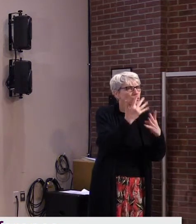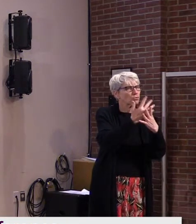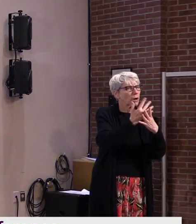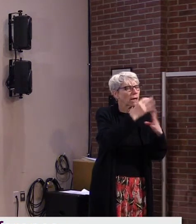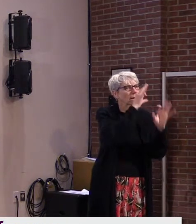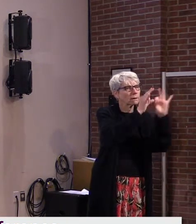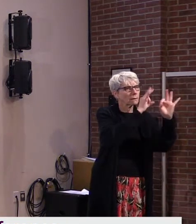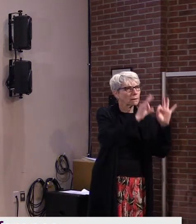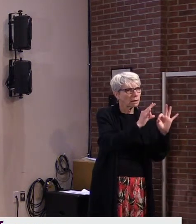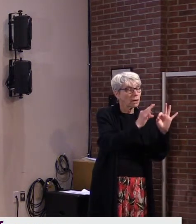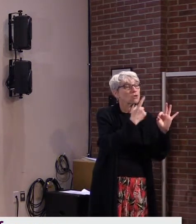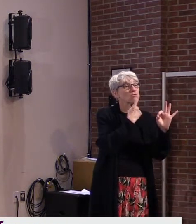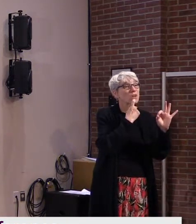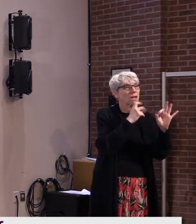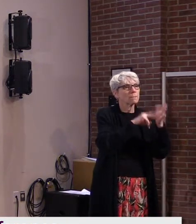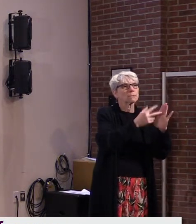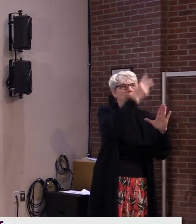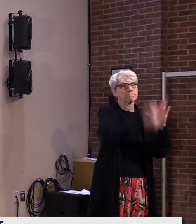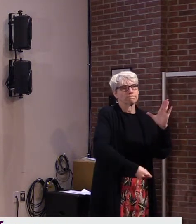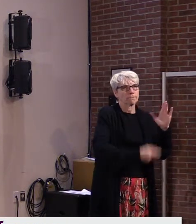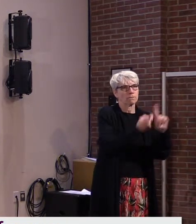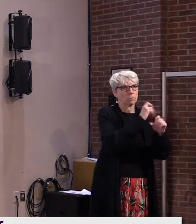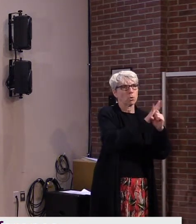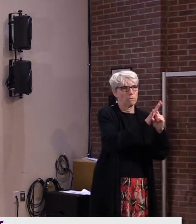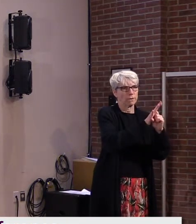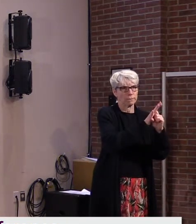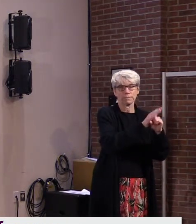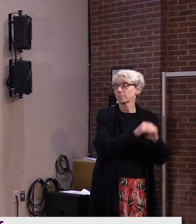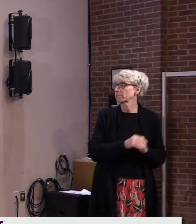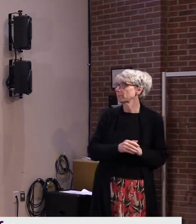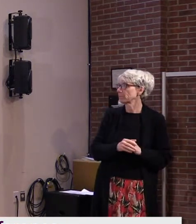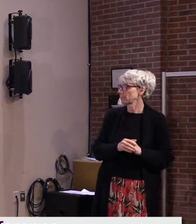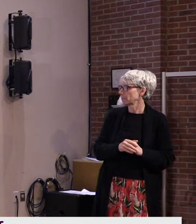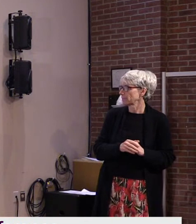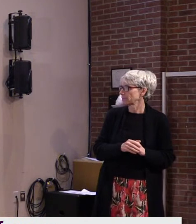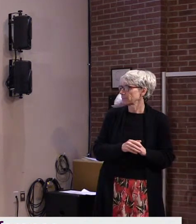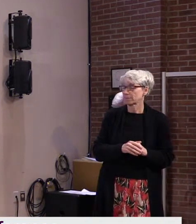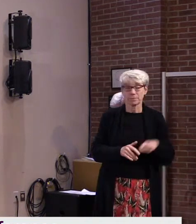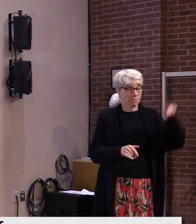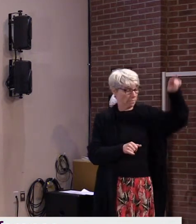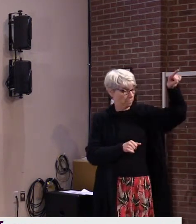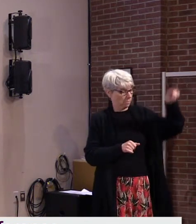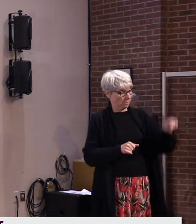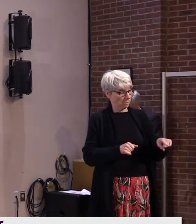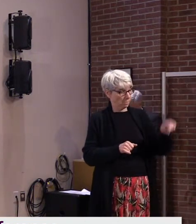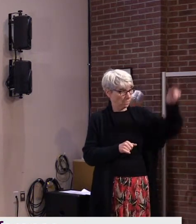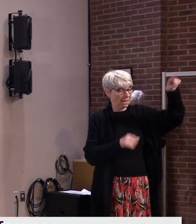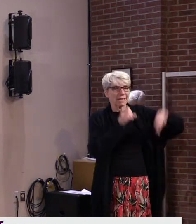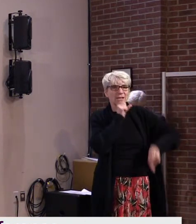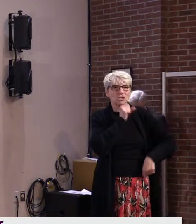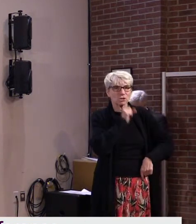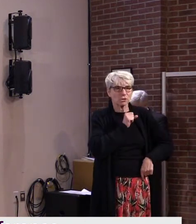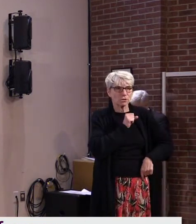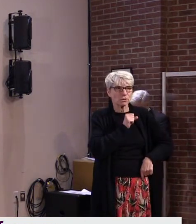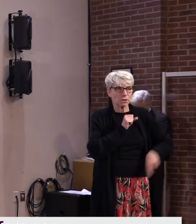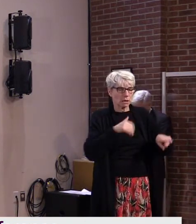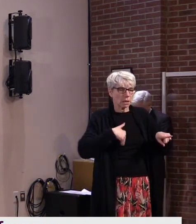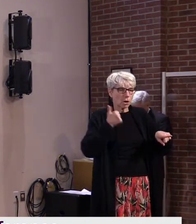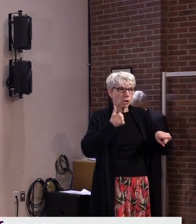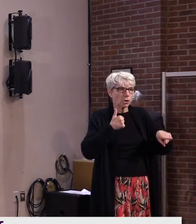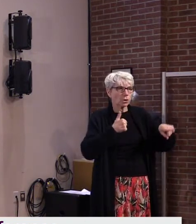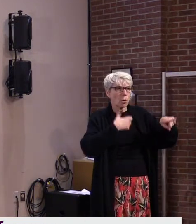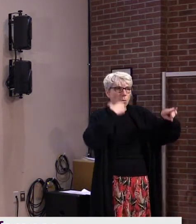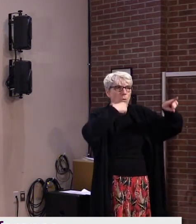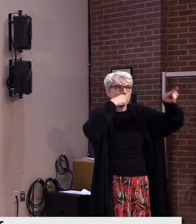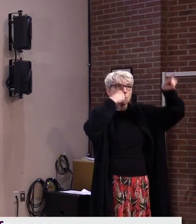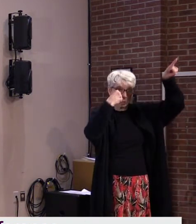red dots representing deaths. The y-axis represents age. During our